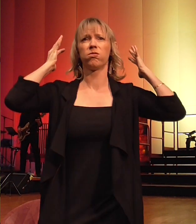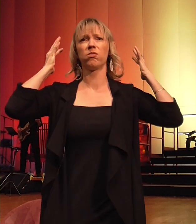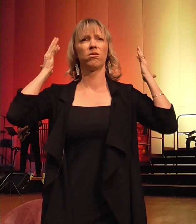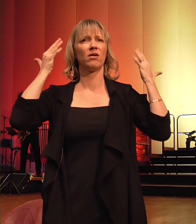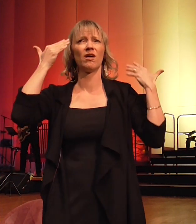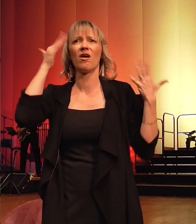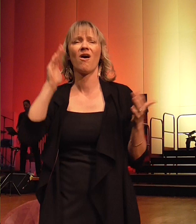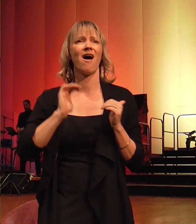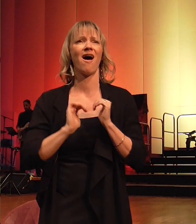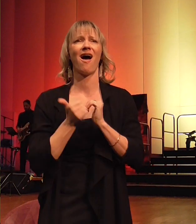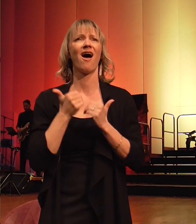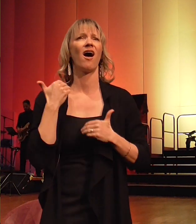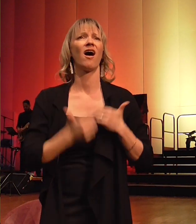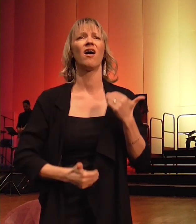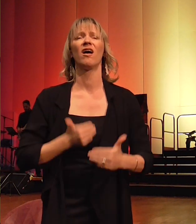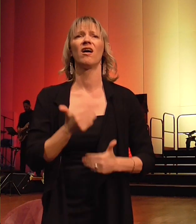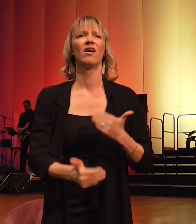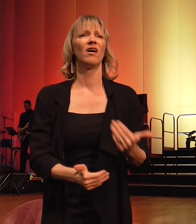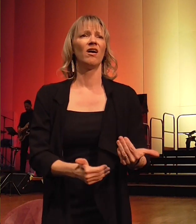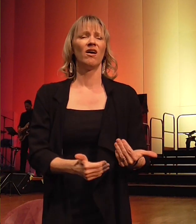time.